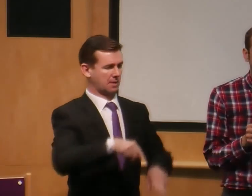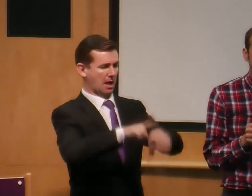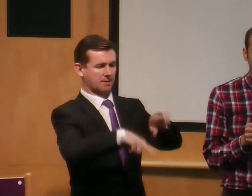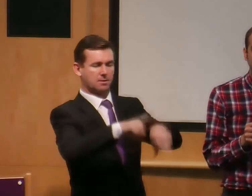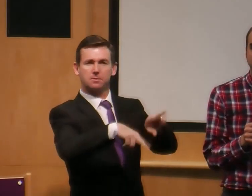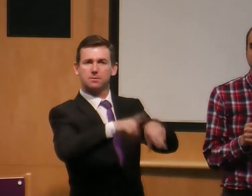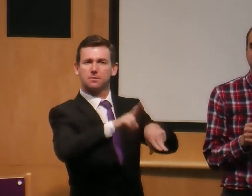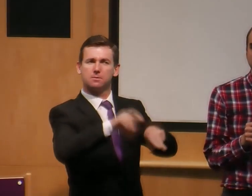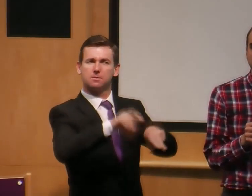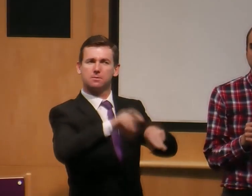So I